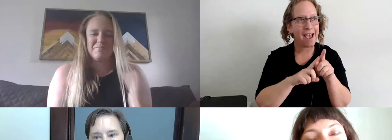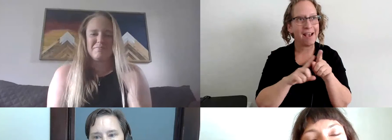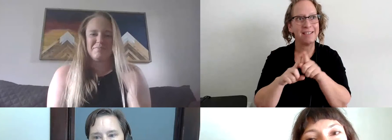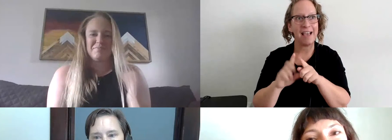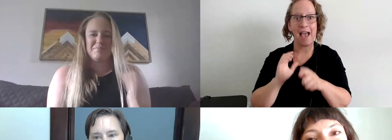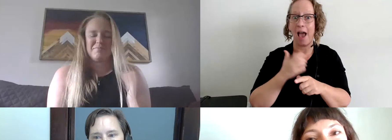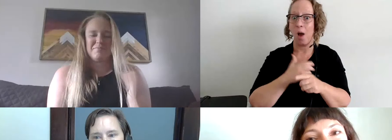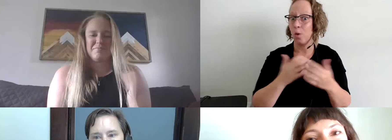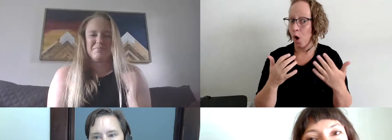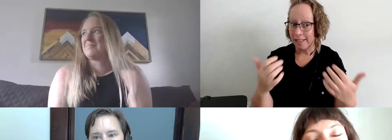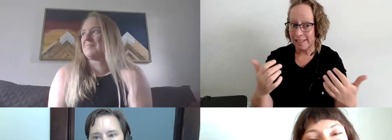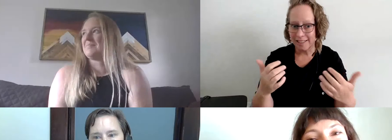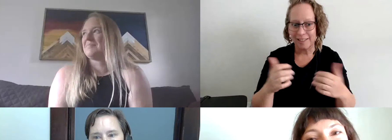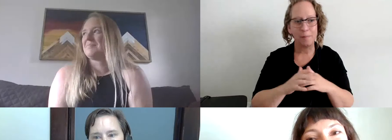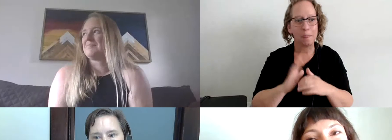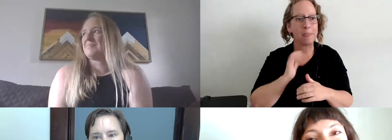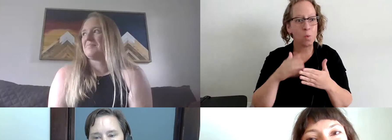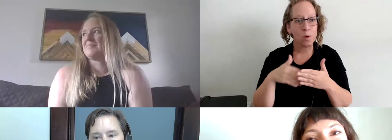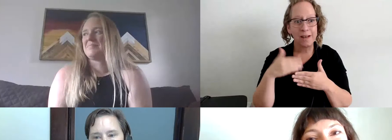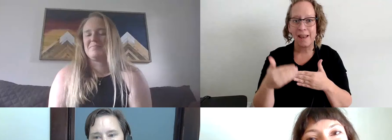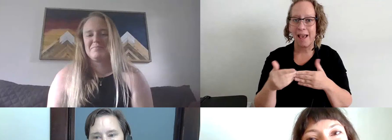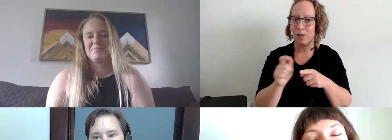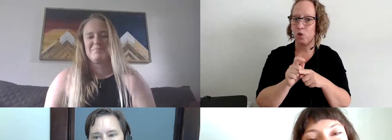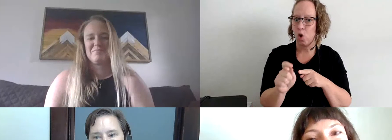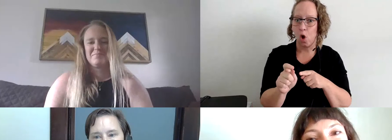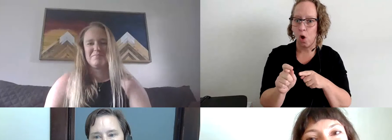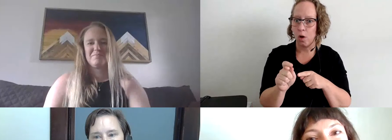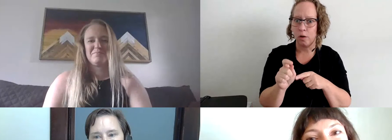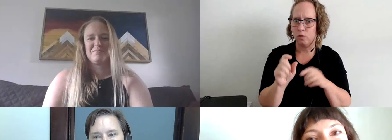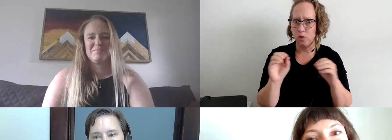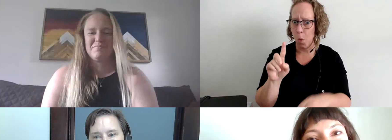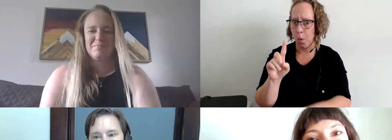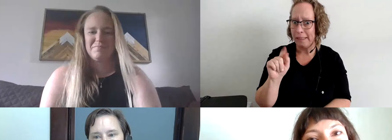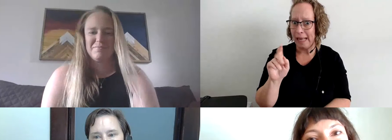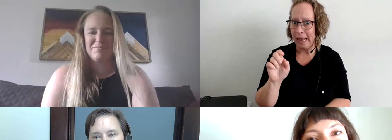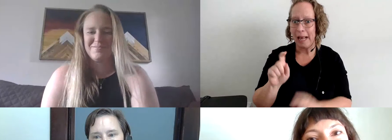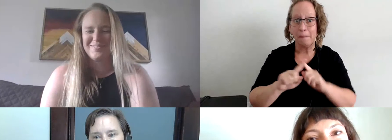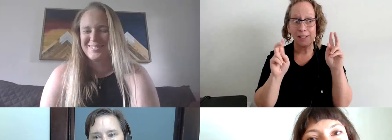our audience. Our next call does not have a date yet, but the